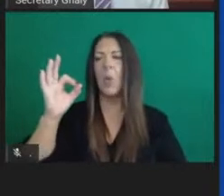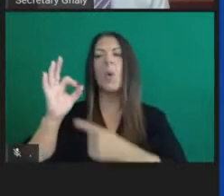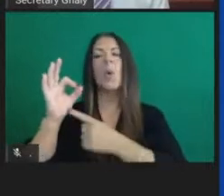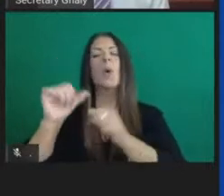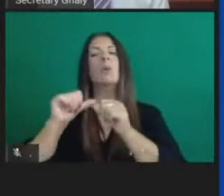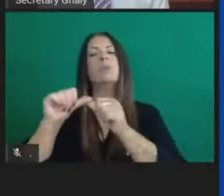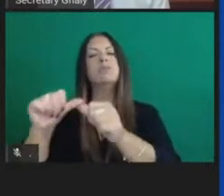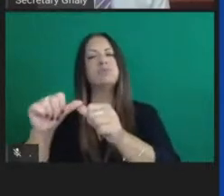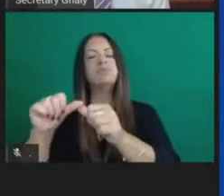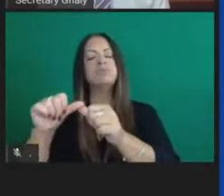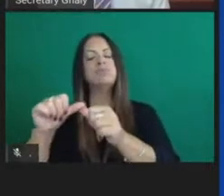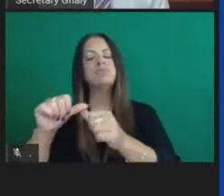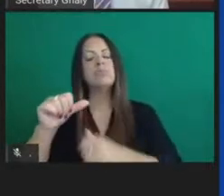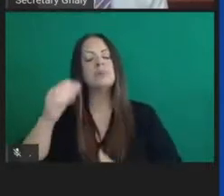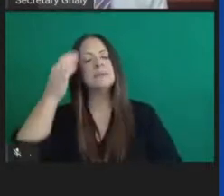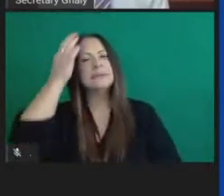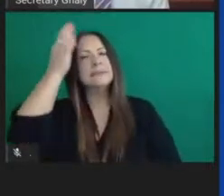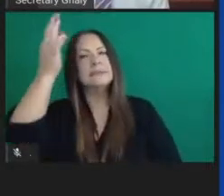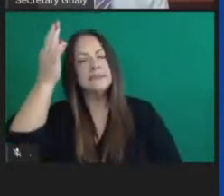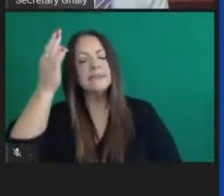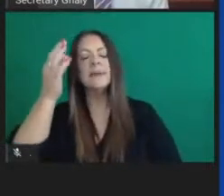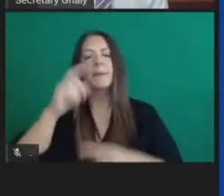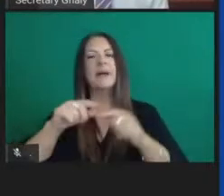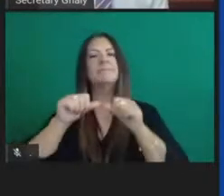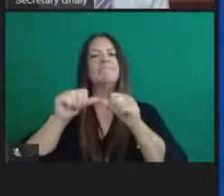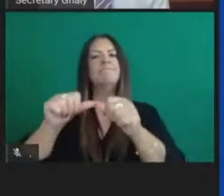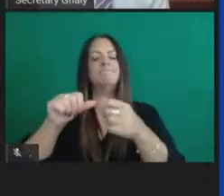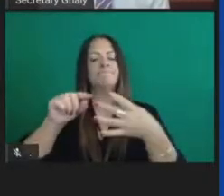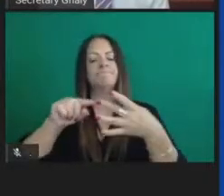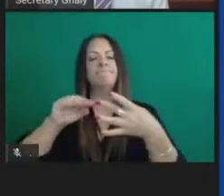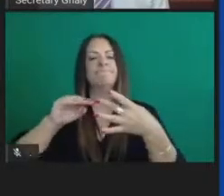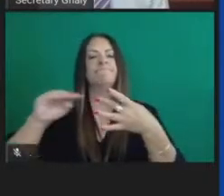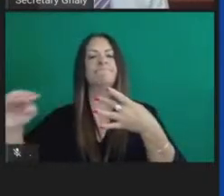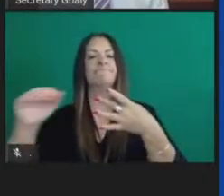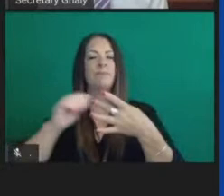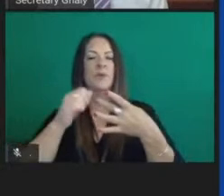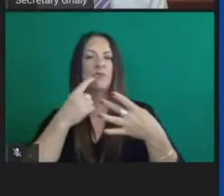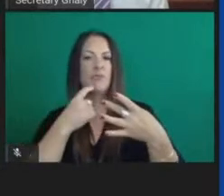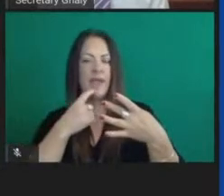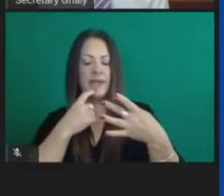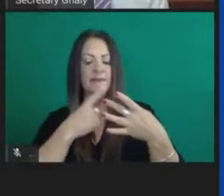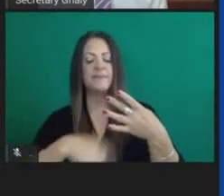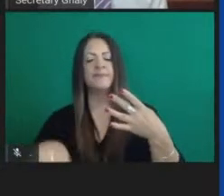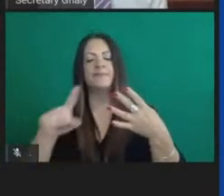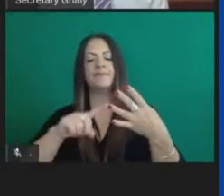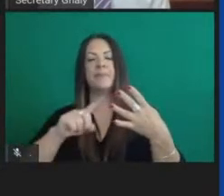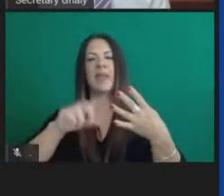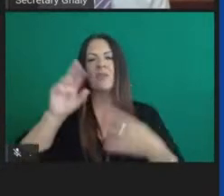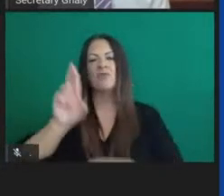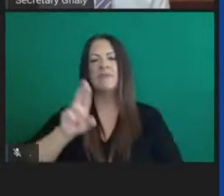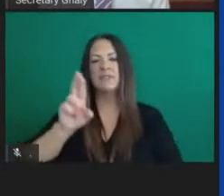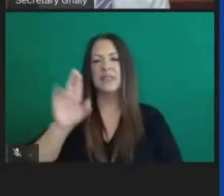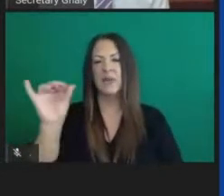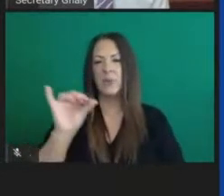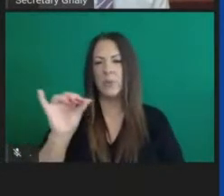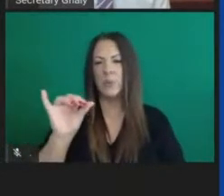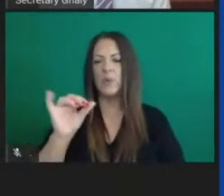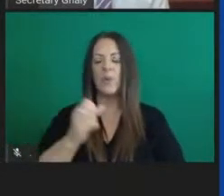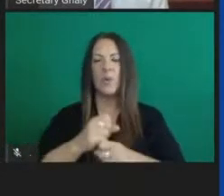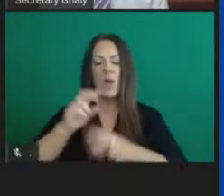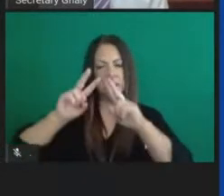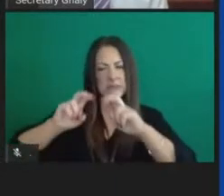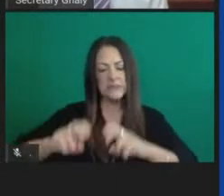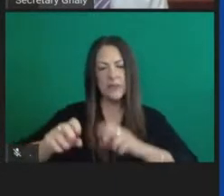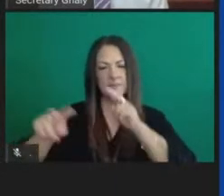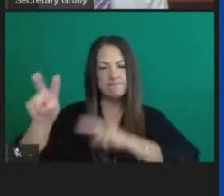remain there. And we're working with Riverside, looking at their data with that county, making sure that we understand it well and that we have